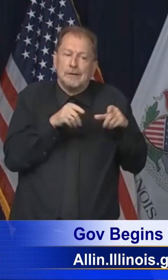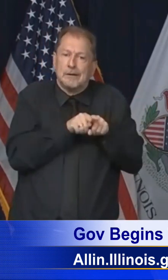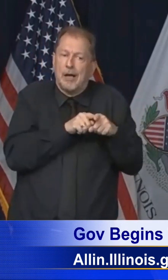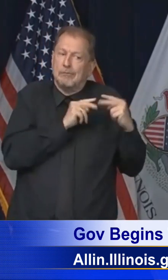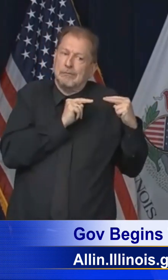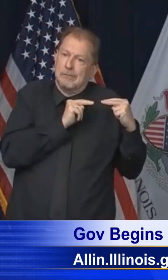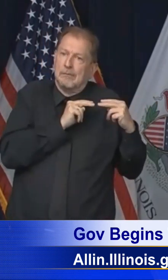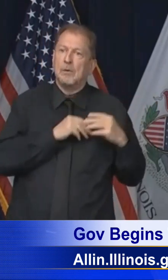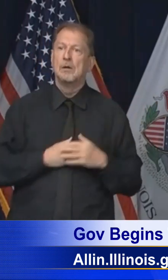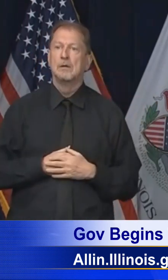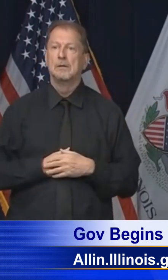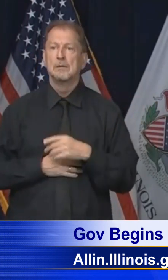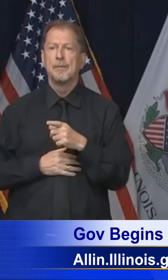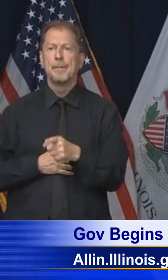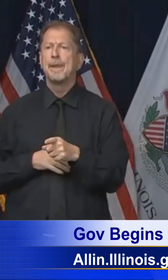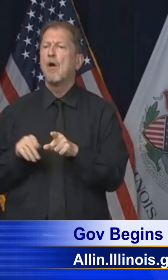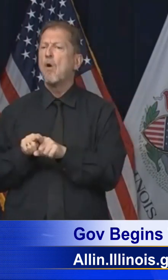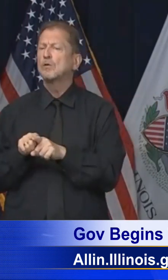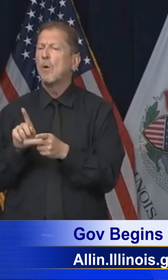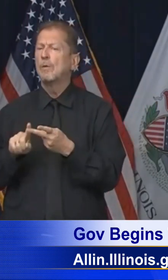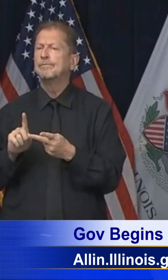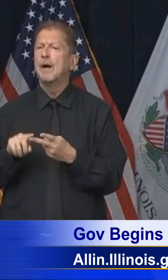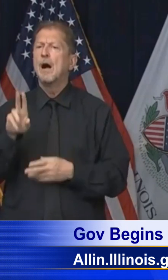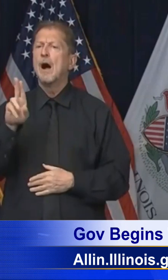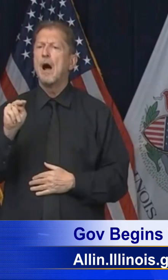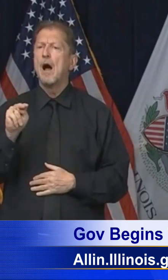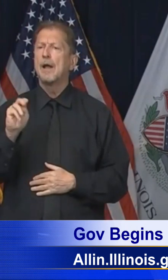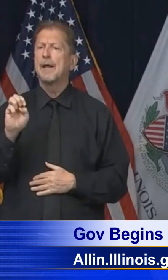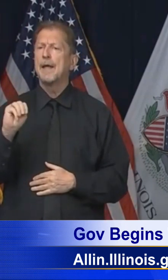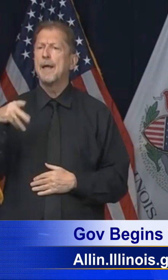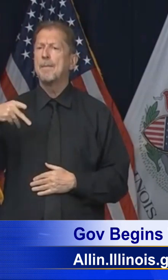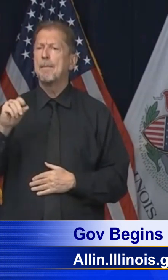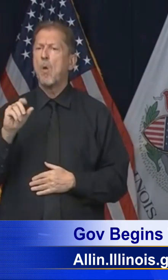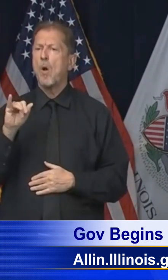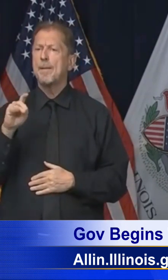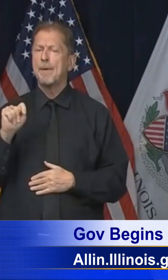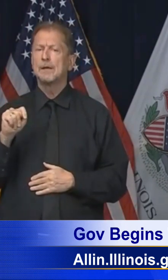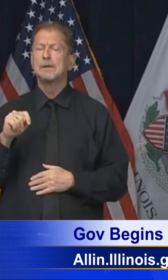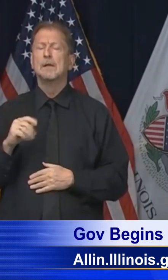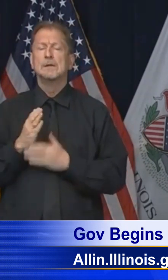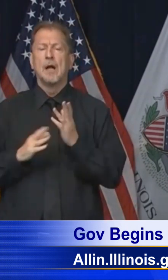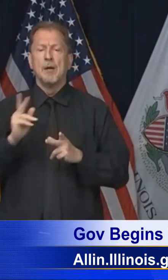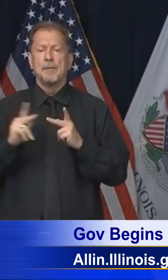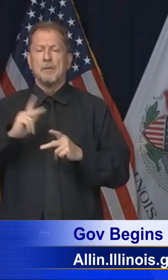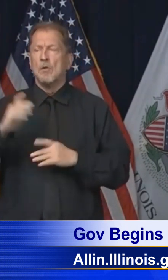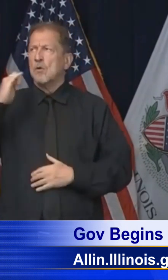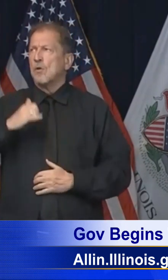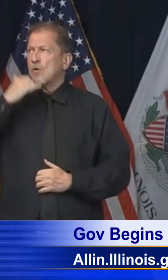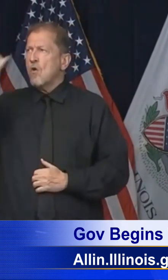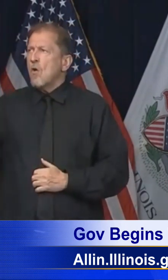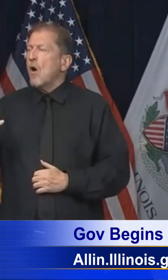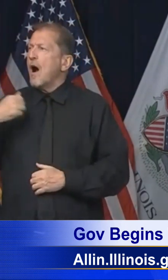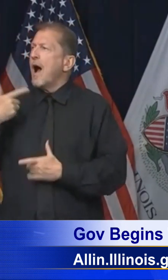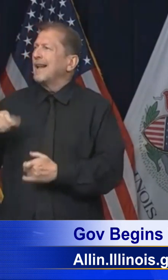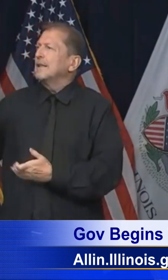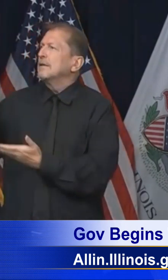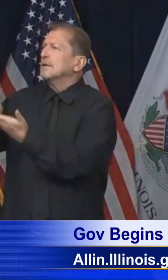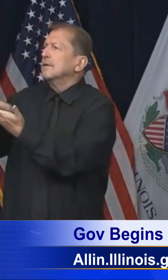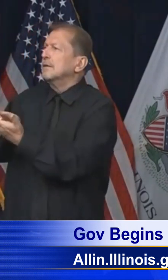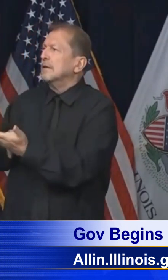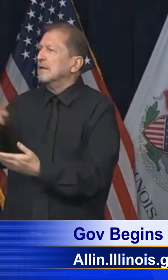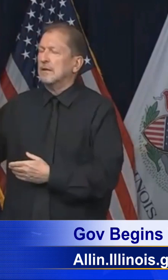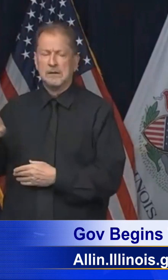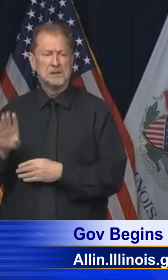on. What about unemployment? Many people are saying they are on hold when they call. They cannot get